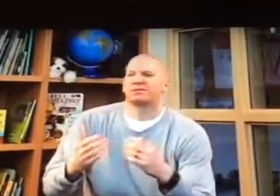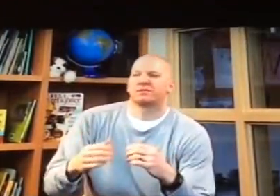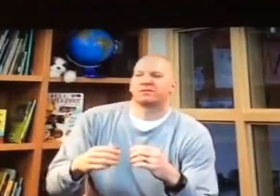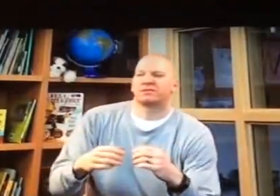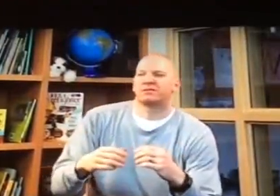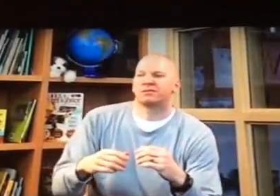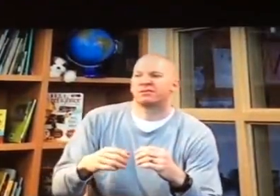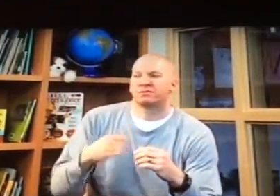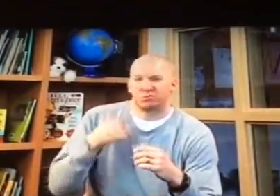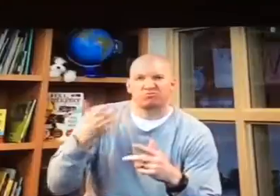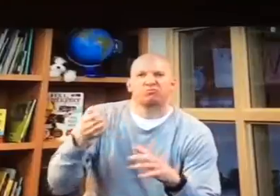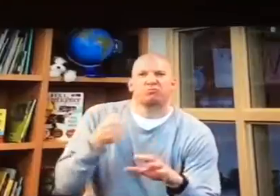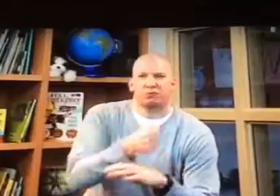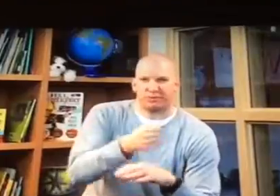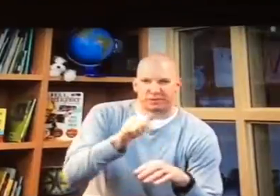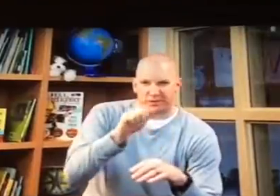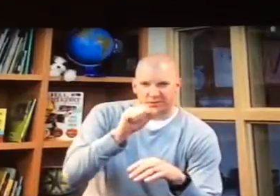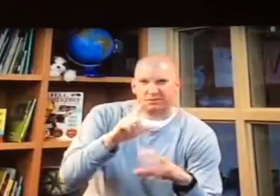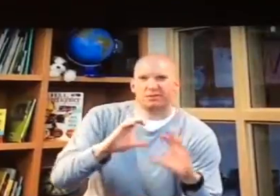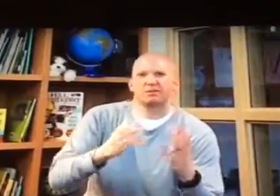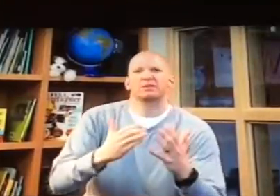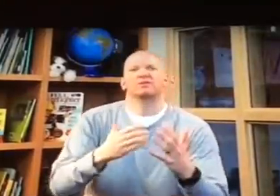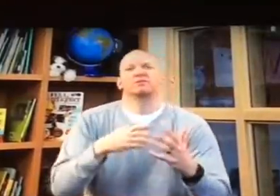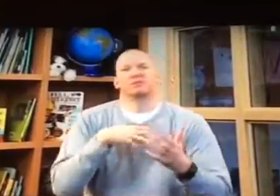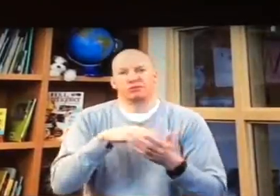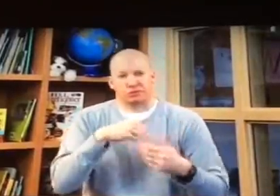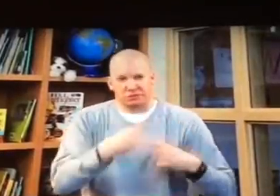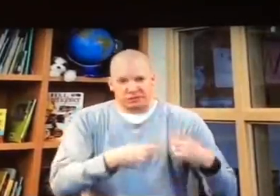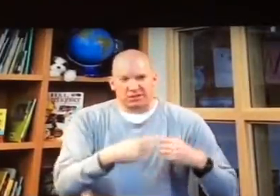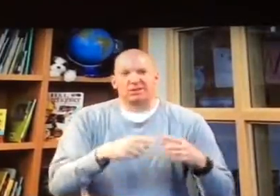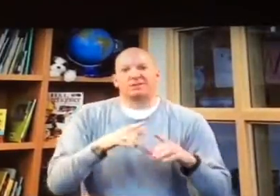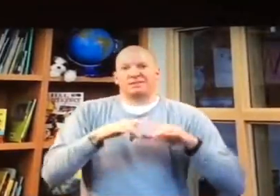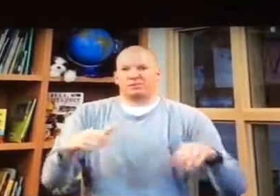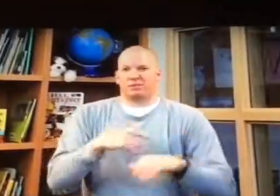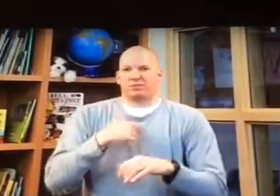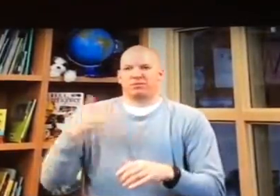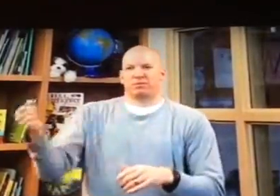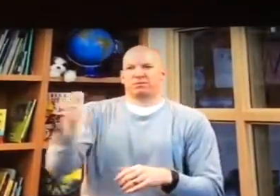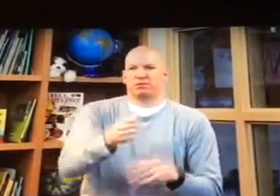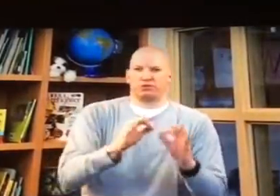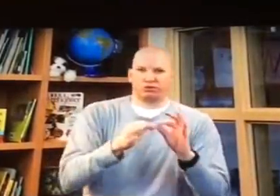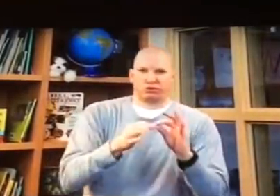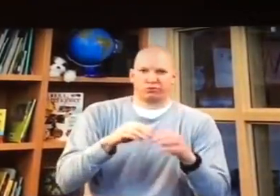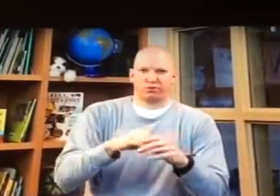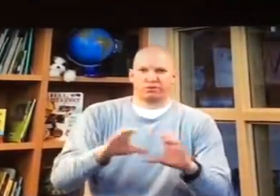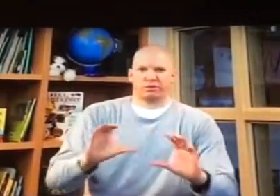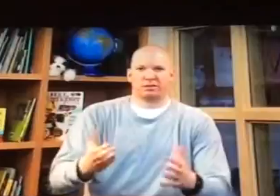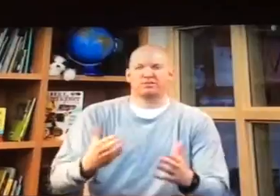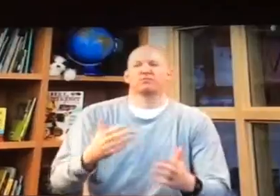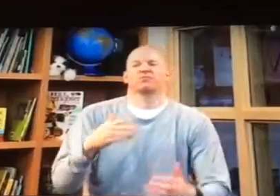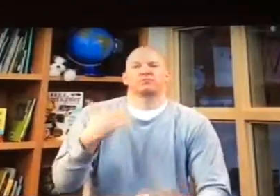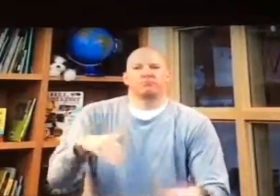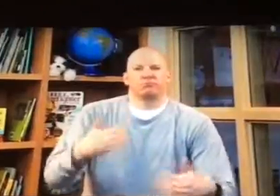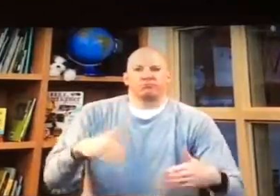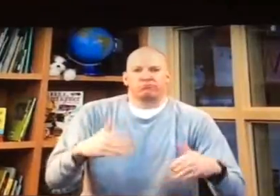to take up an ASL class. So they put me into one ASL class, and I started picking up sign. They provided an interpreter